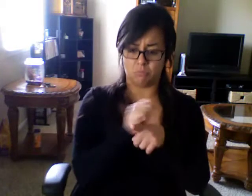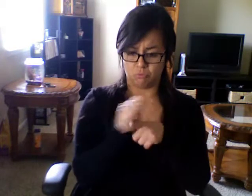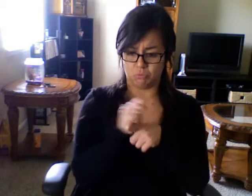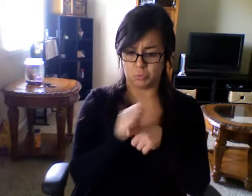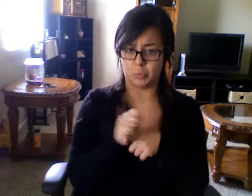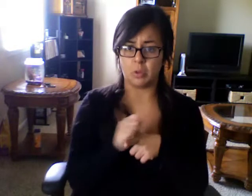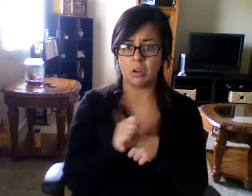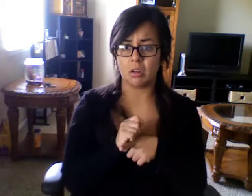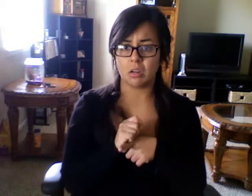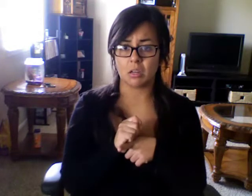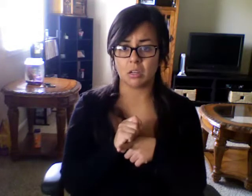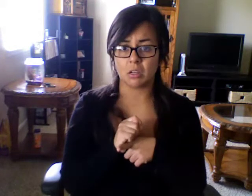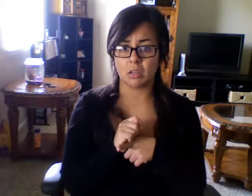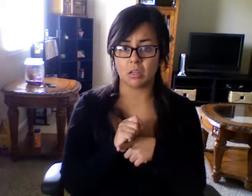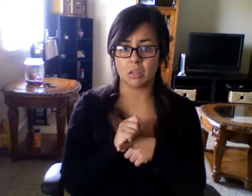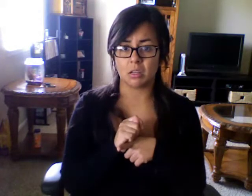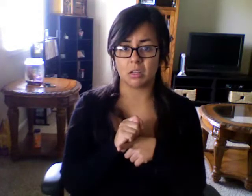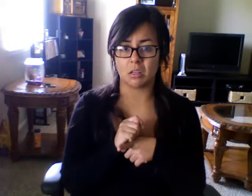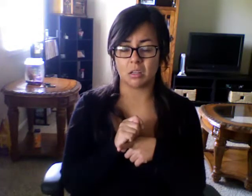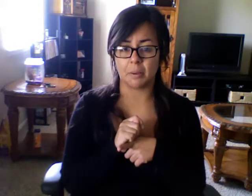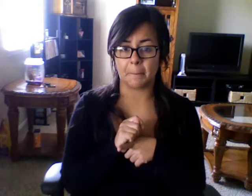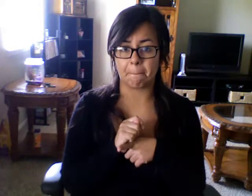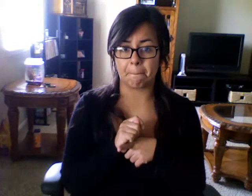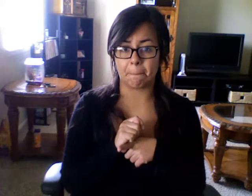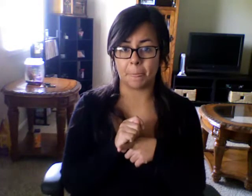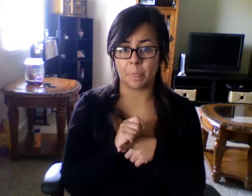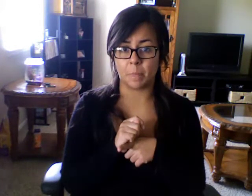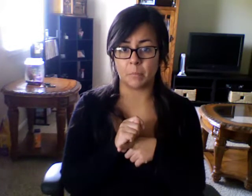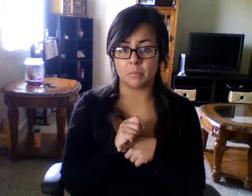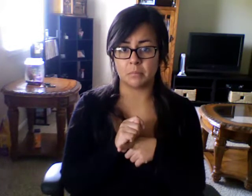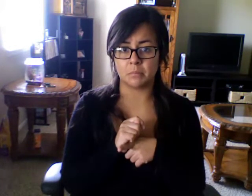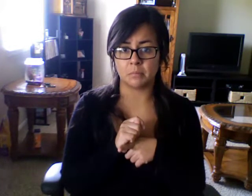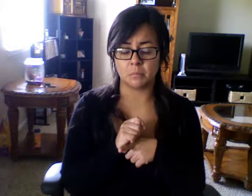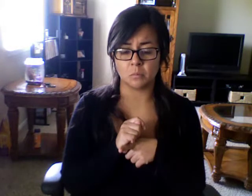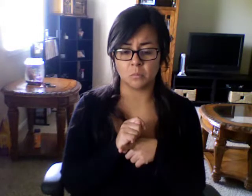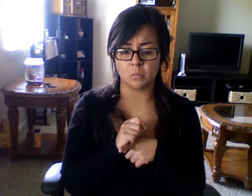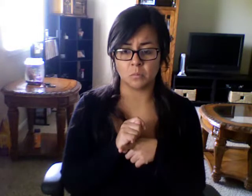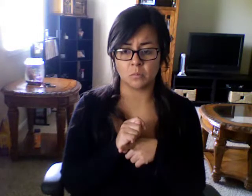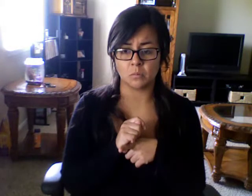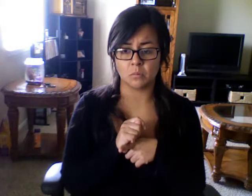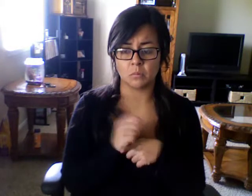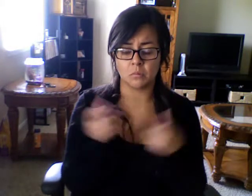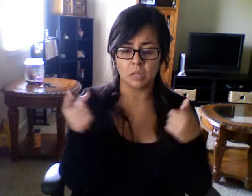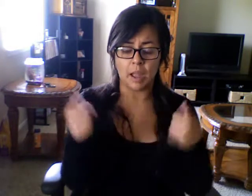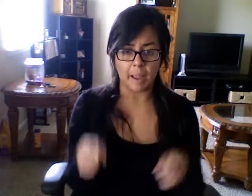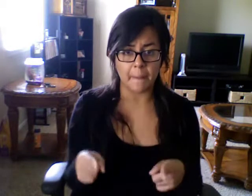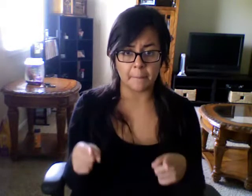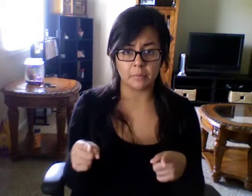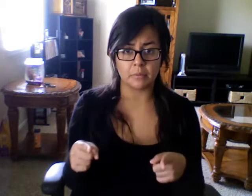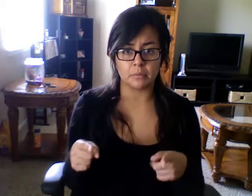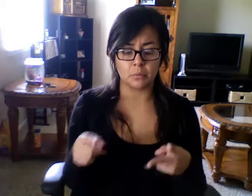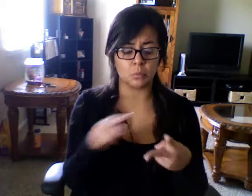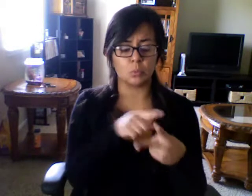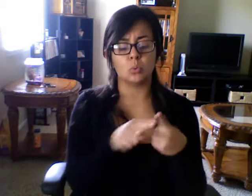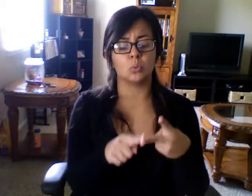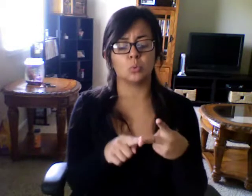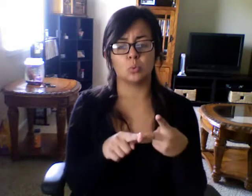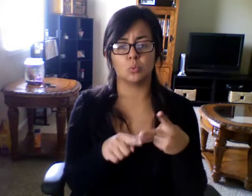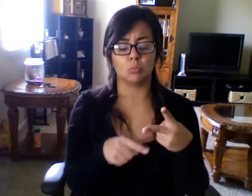instead, cascading through the regulatory network at the FDA, were these substances: arsenic,